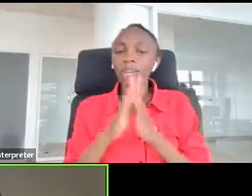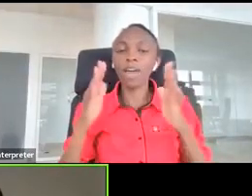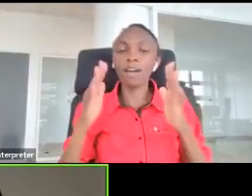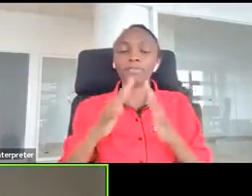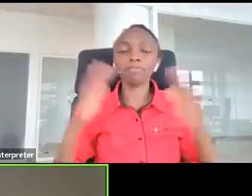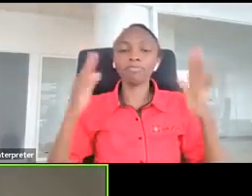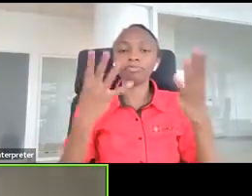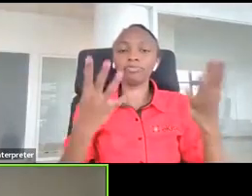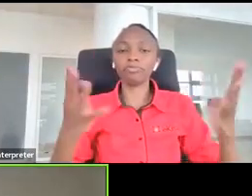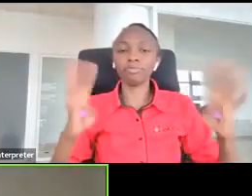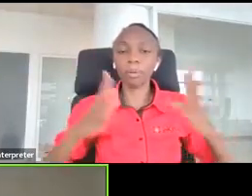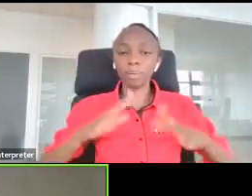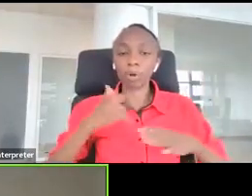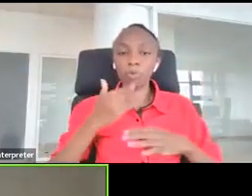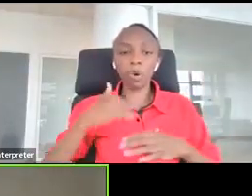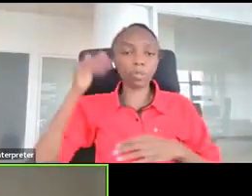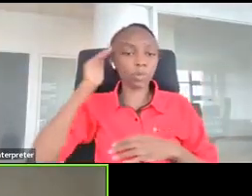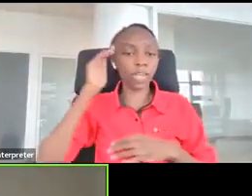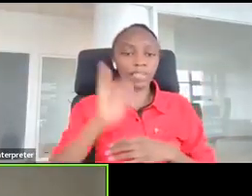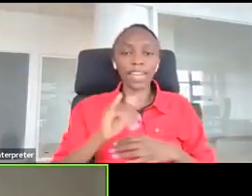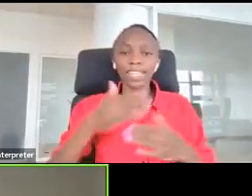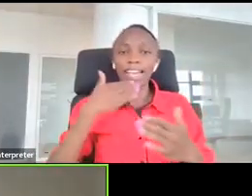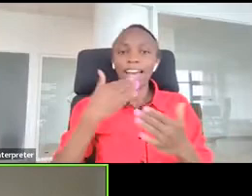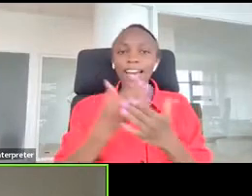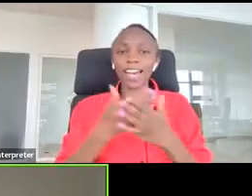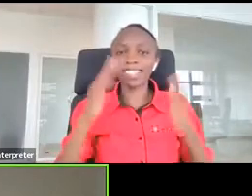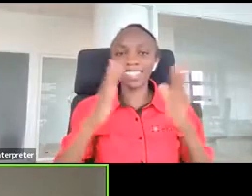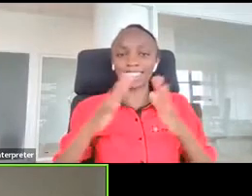hear them. Asante sana.